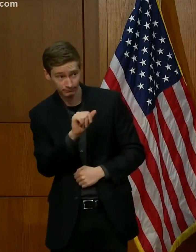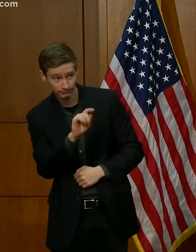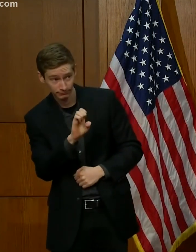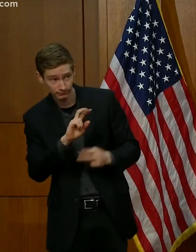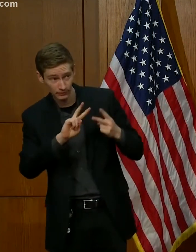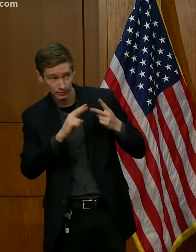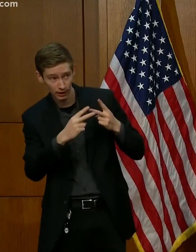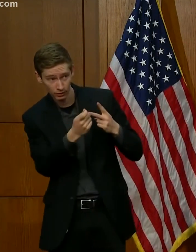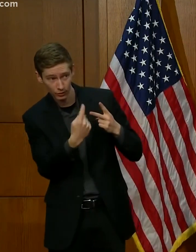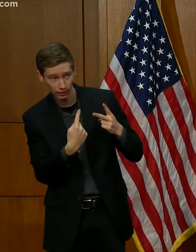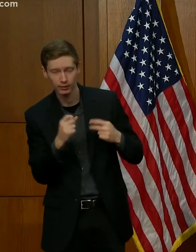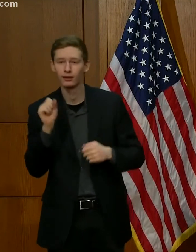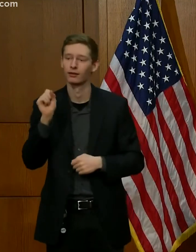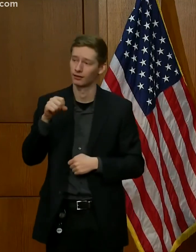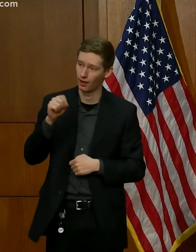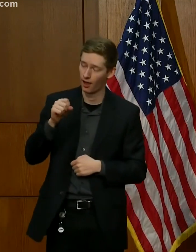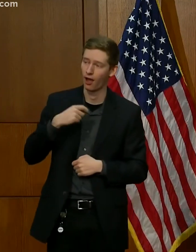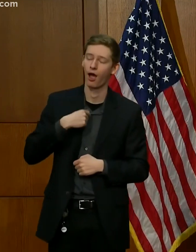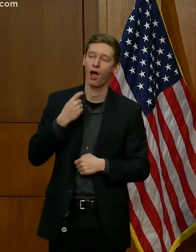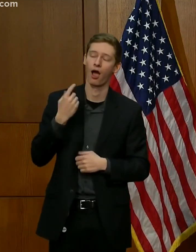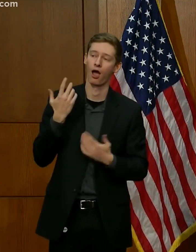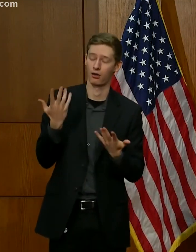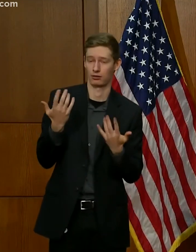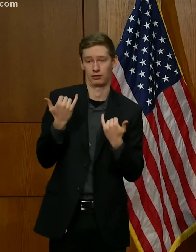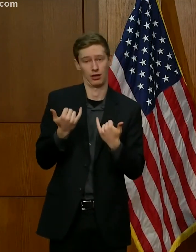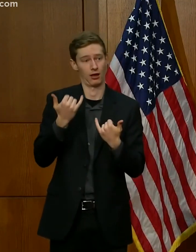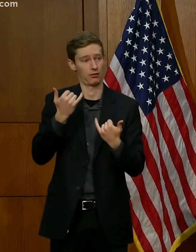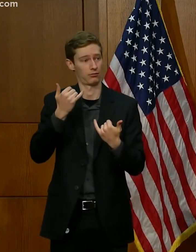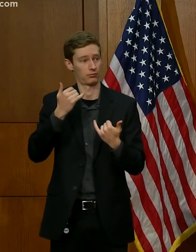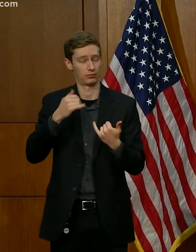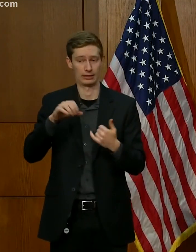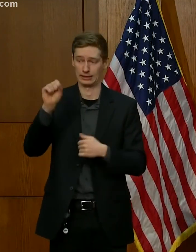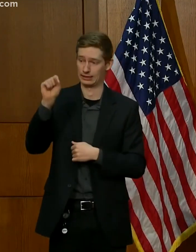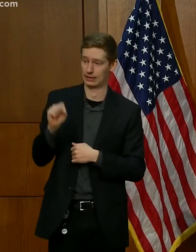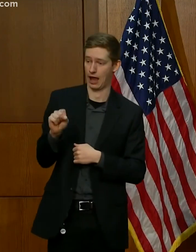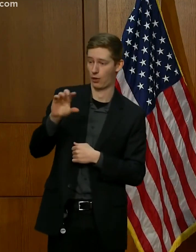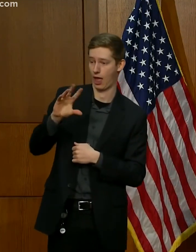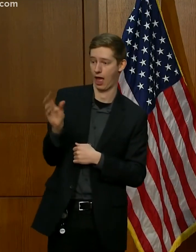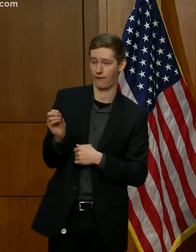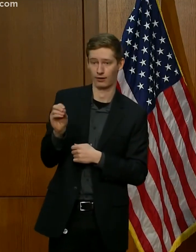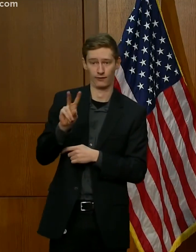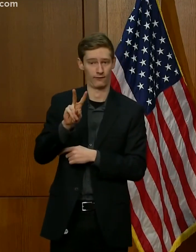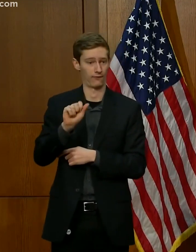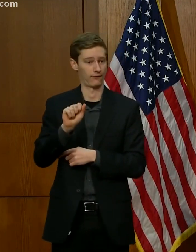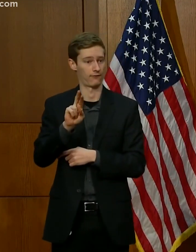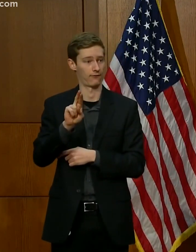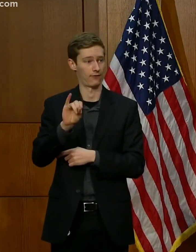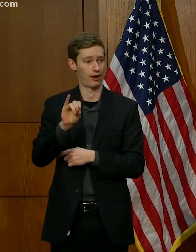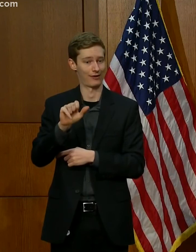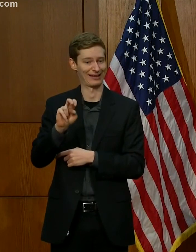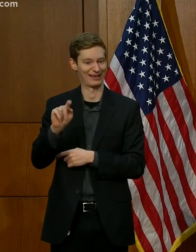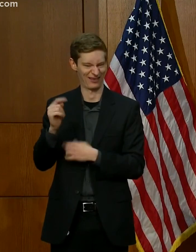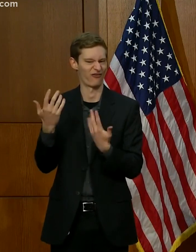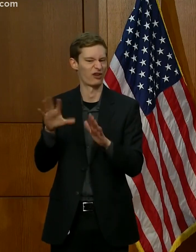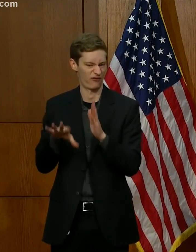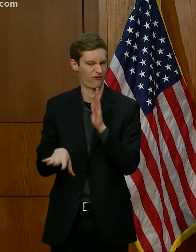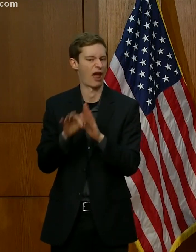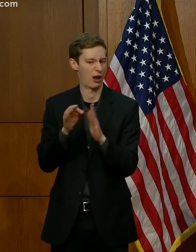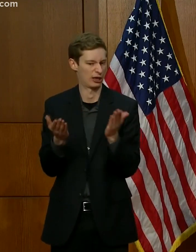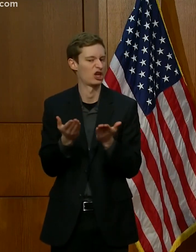second question? Yeah, I had a question. So, now that the South African variant has been discovered in Virginia, early evidence